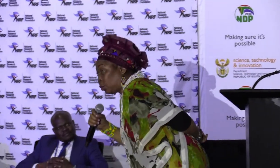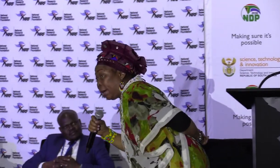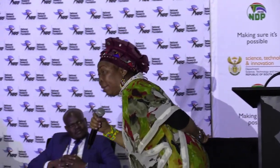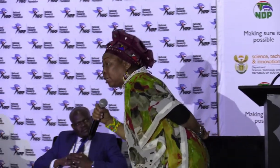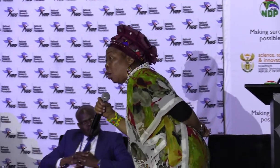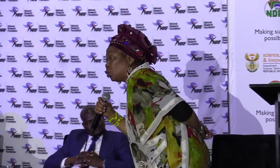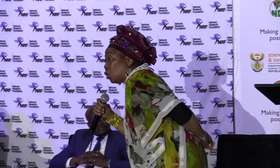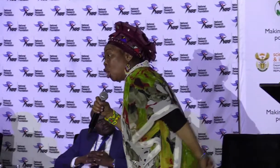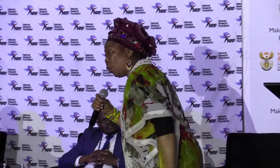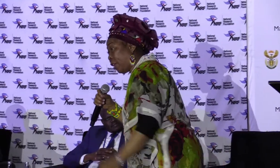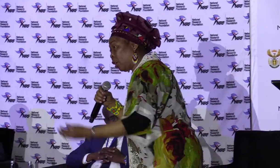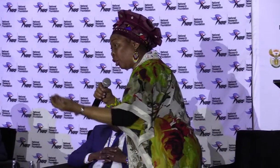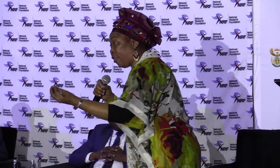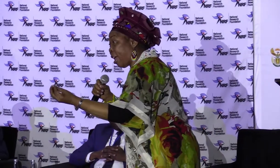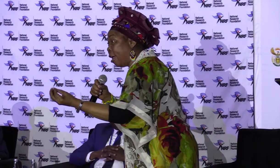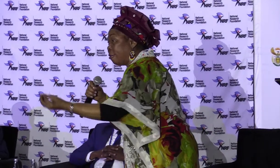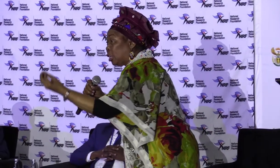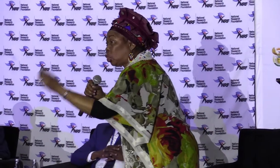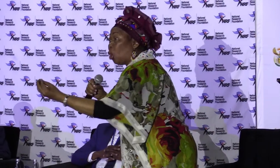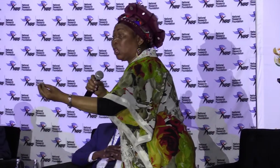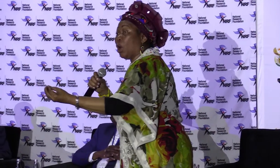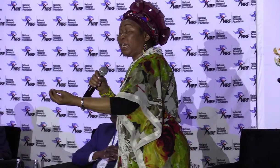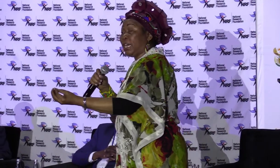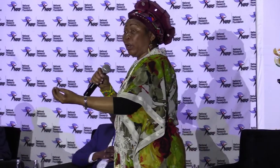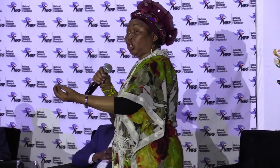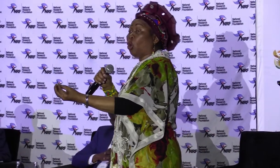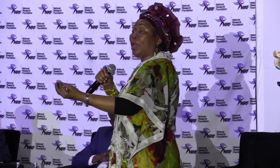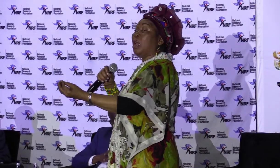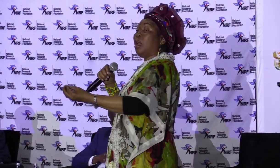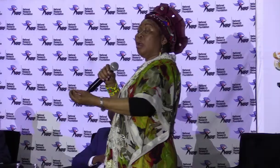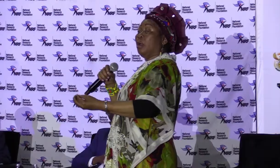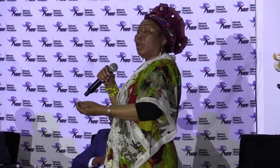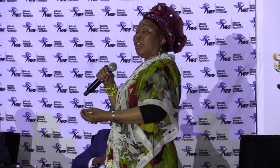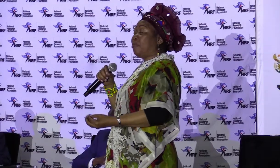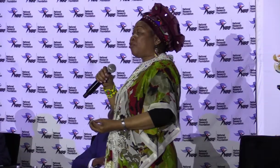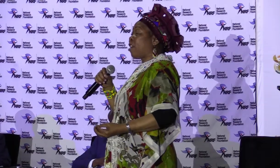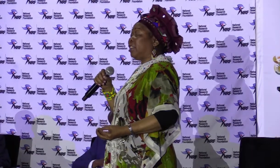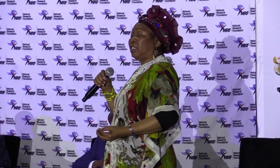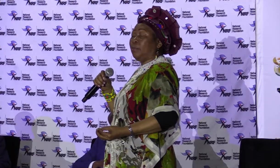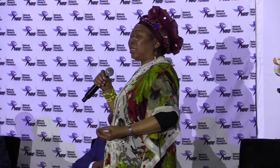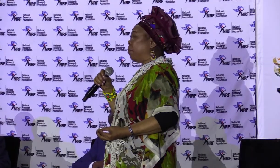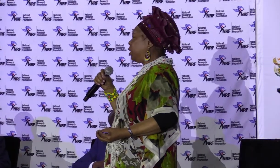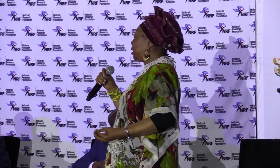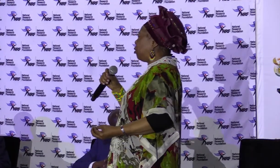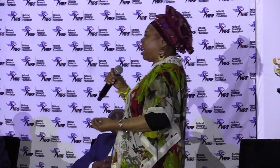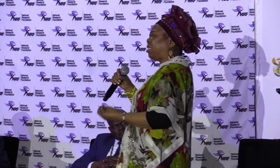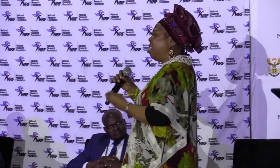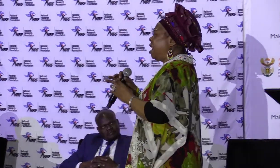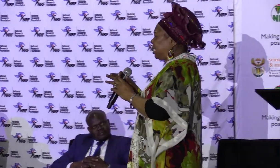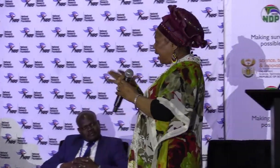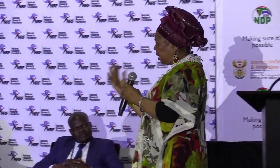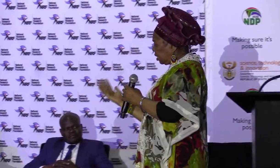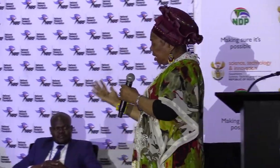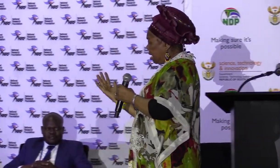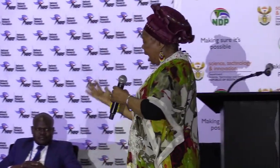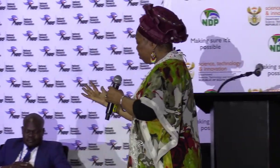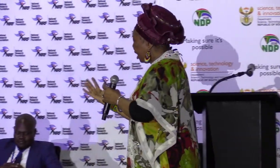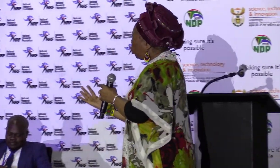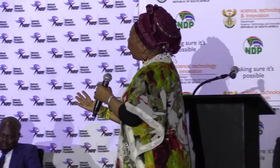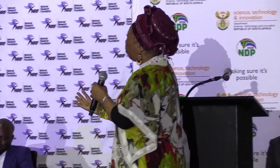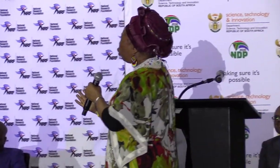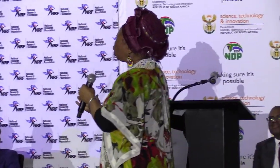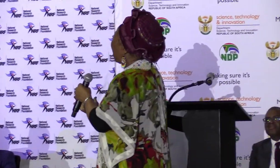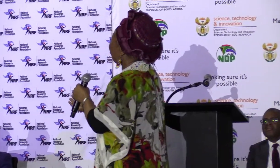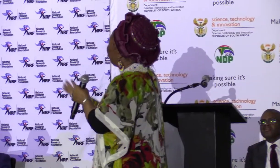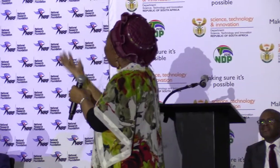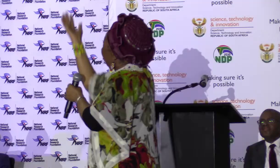And they went to Temba's house. When they got there, they saw the work he was doing and they praised him. Somebody said, yes, it's like this young